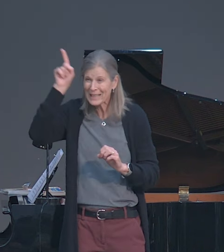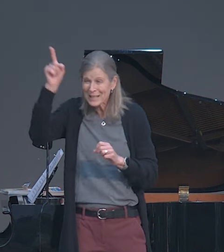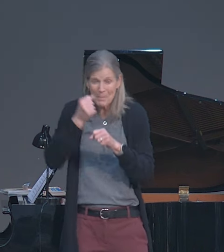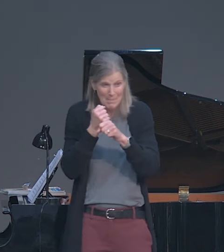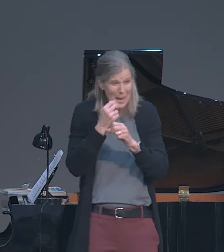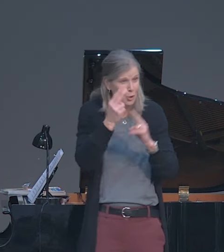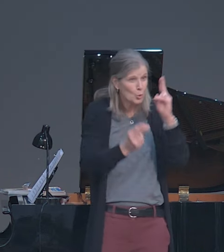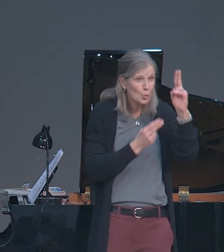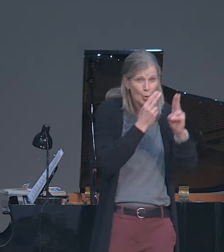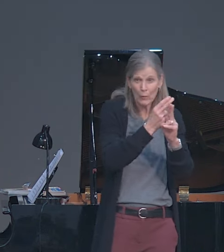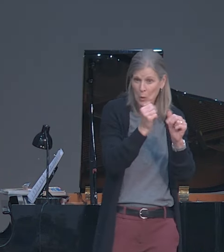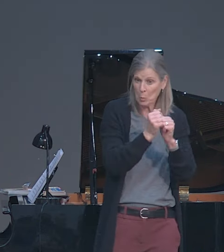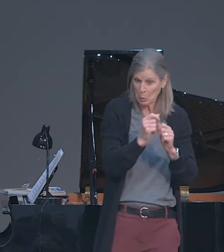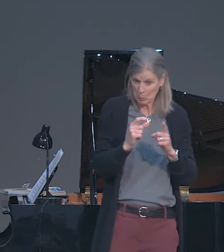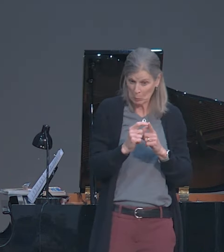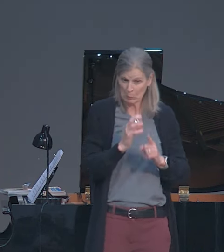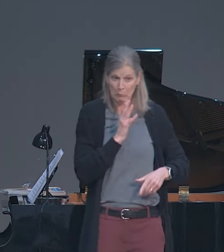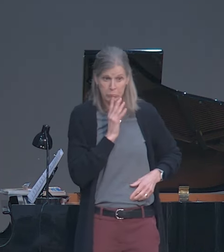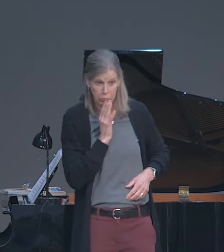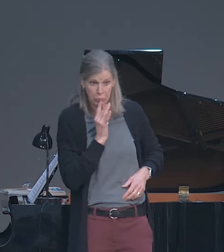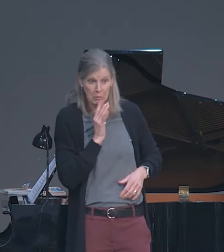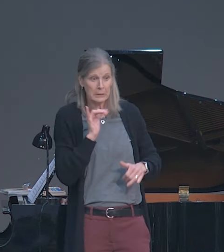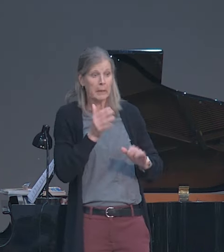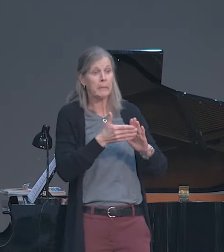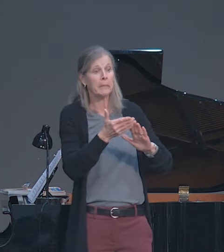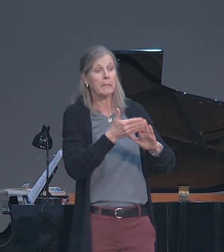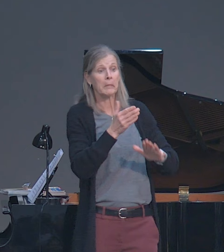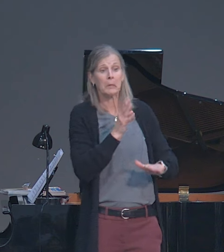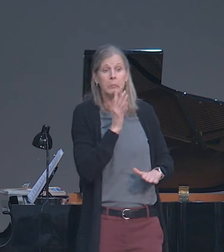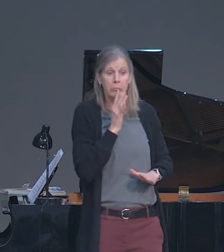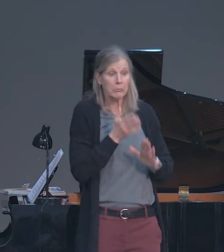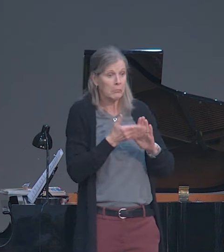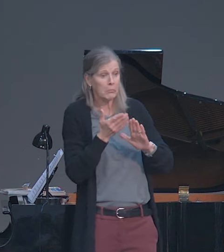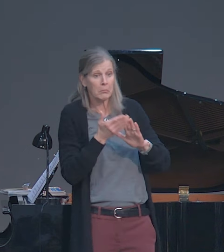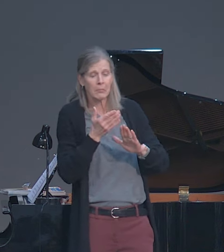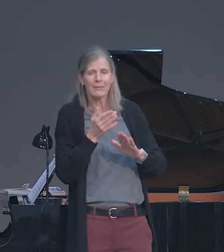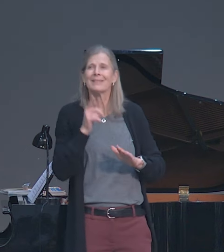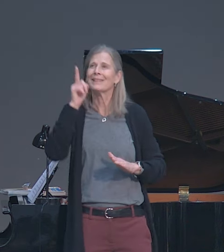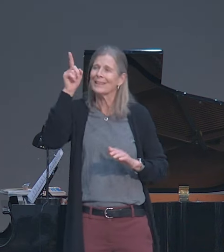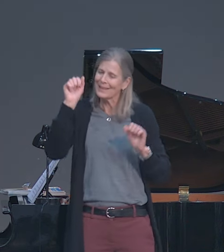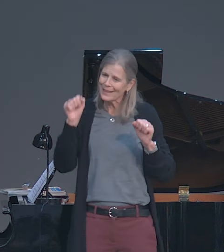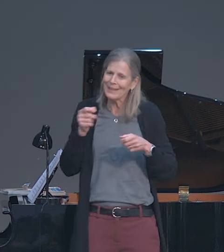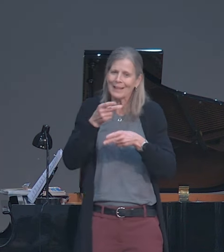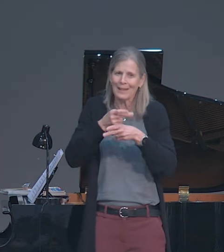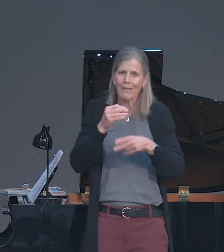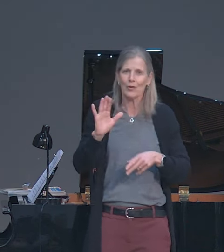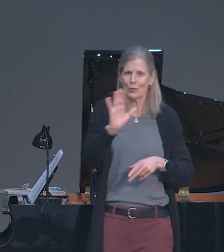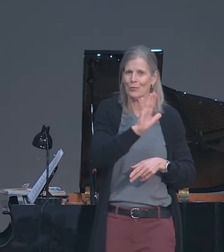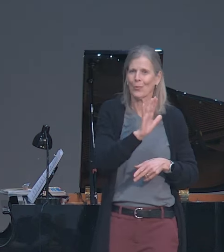universe with a word, and with a word command everything to stay together, he can take care of your deal.